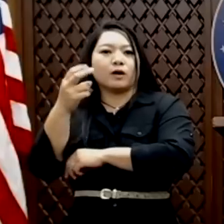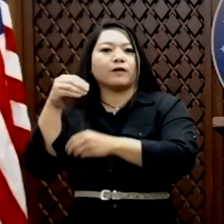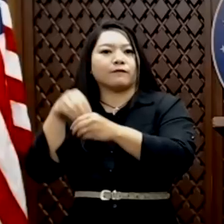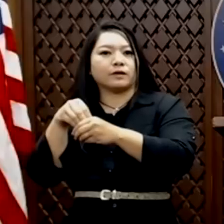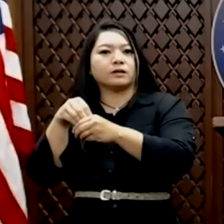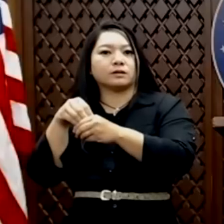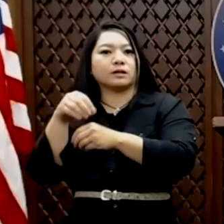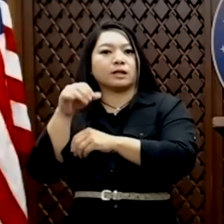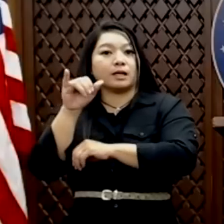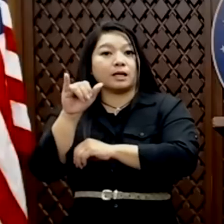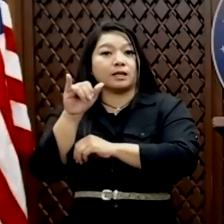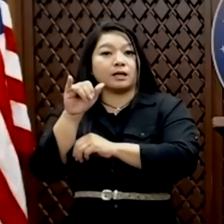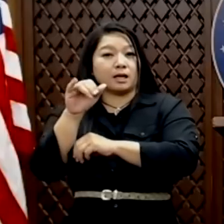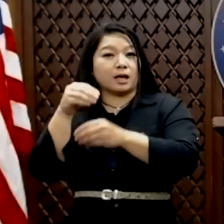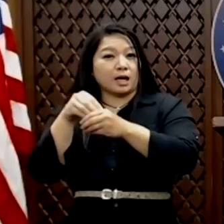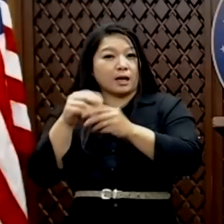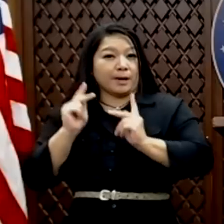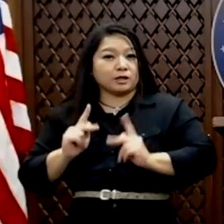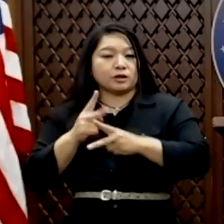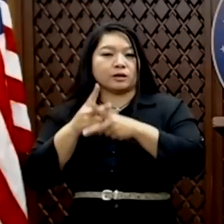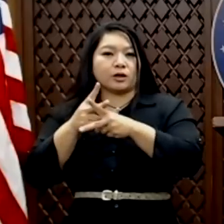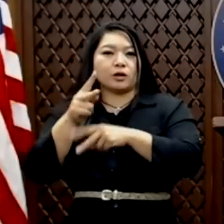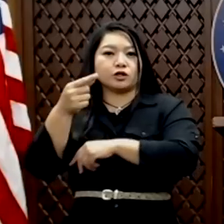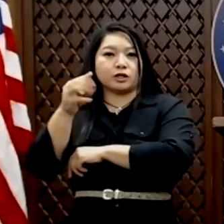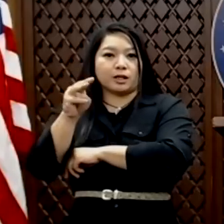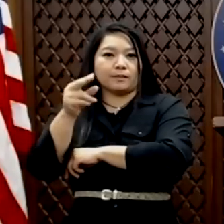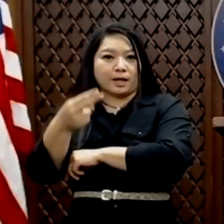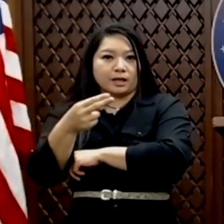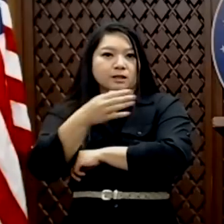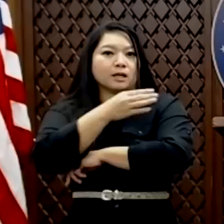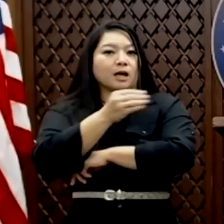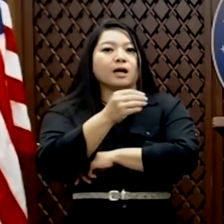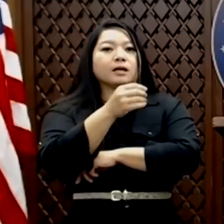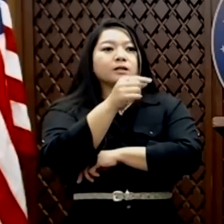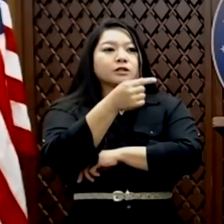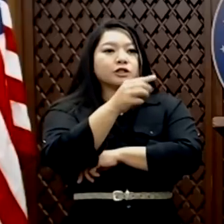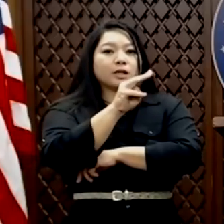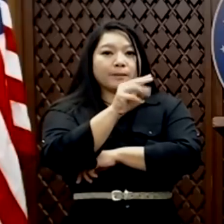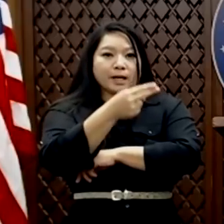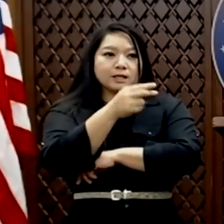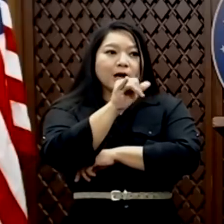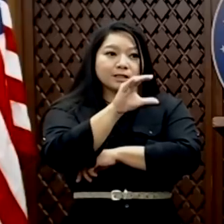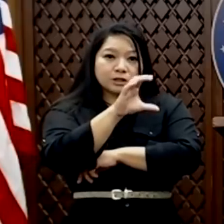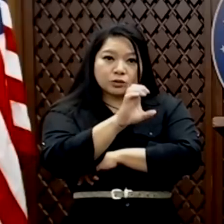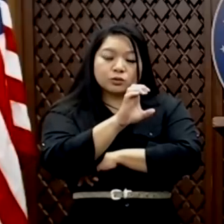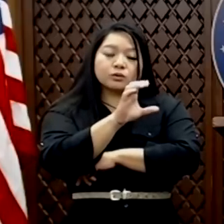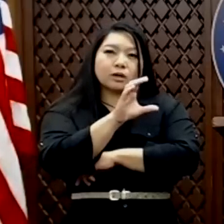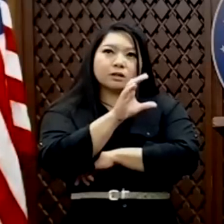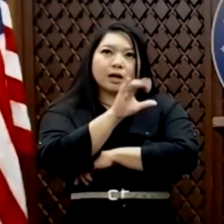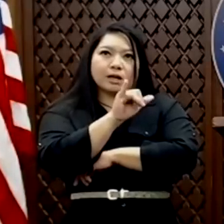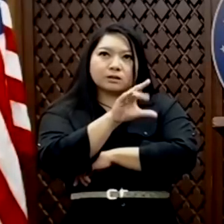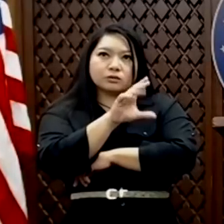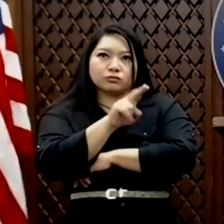inpatient care at the Guam Memorial Hospital, 3 are in the Guam Memorial Hospital ICU unit, 8 are at